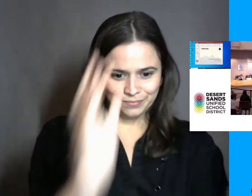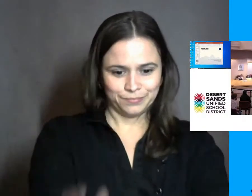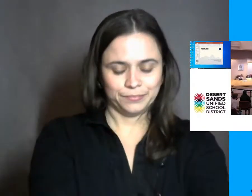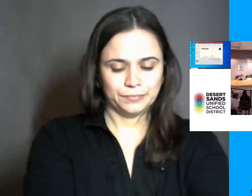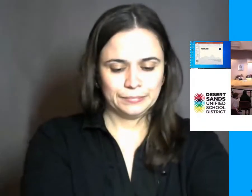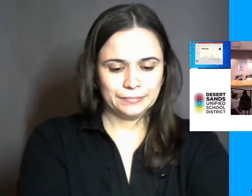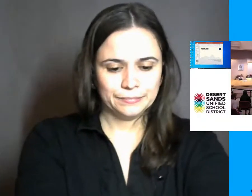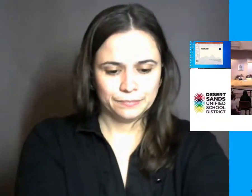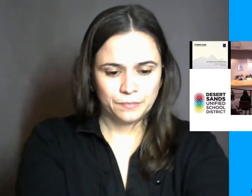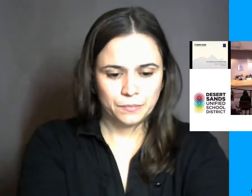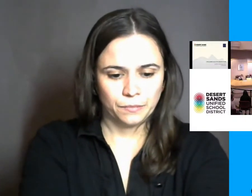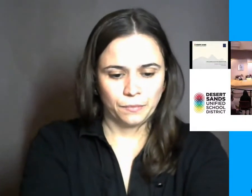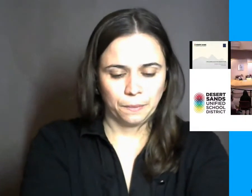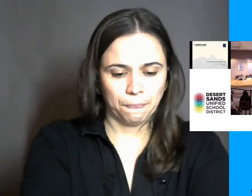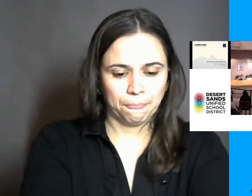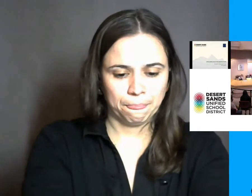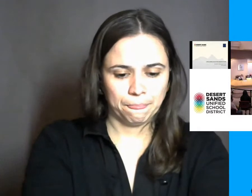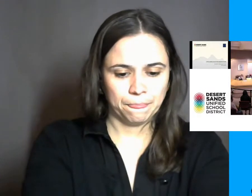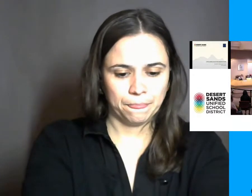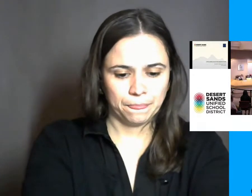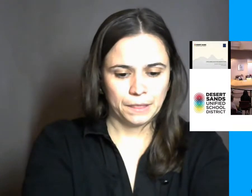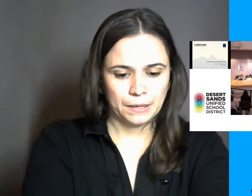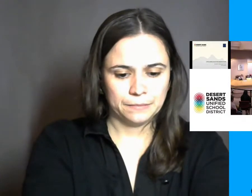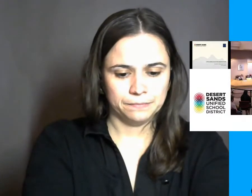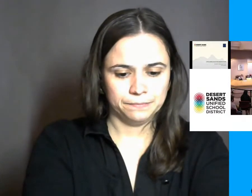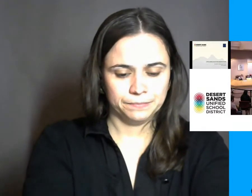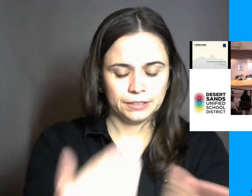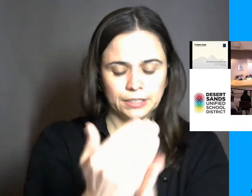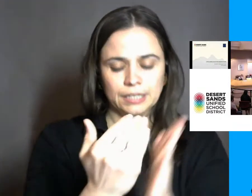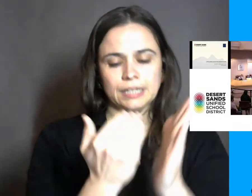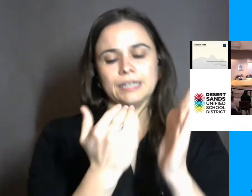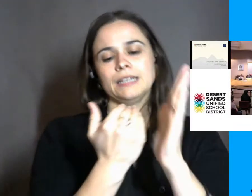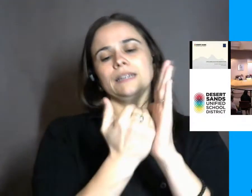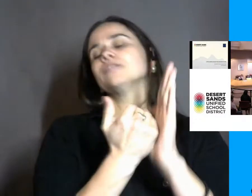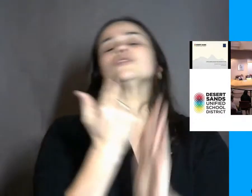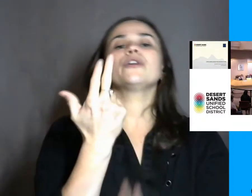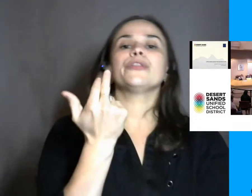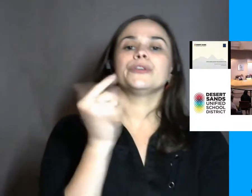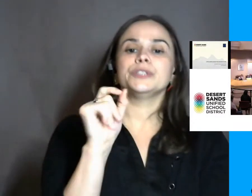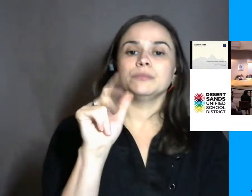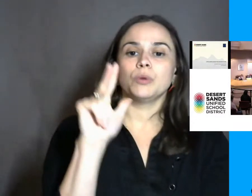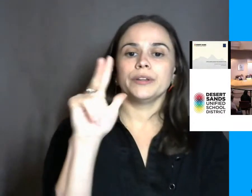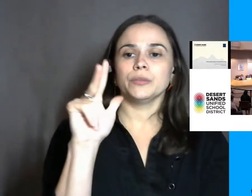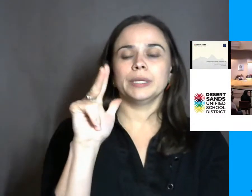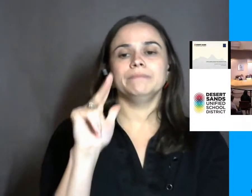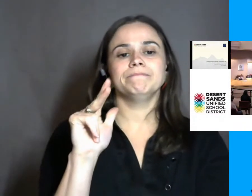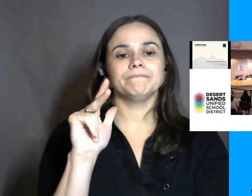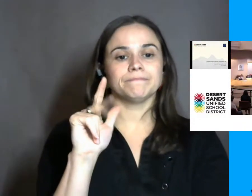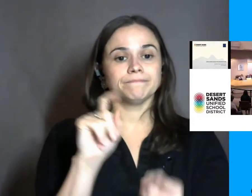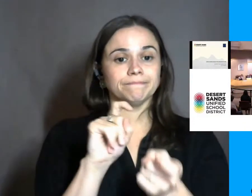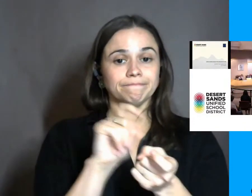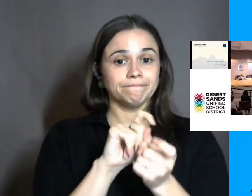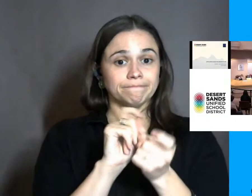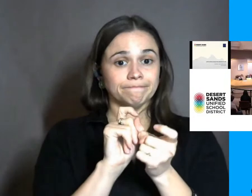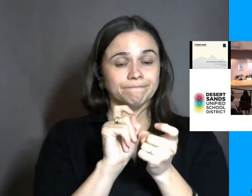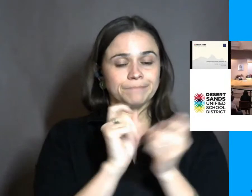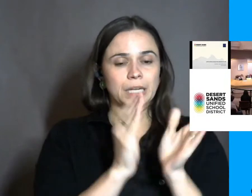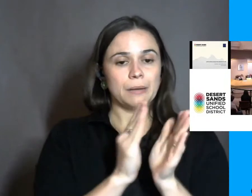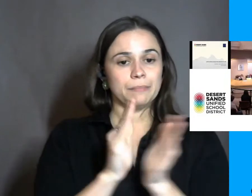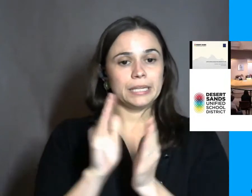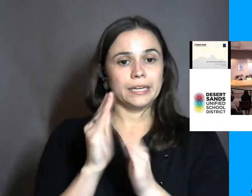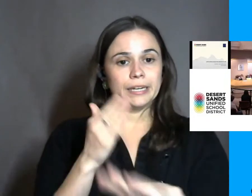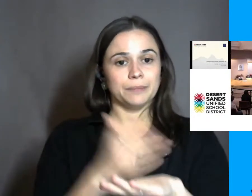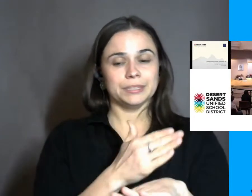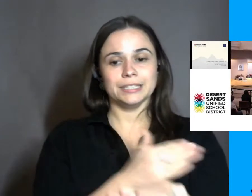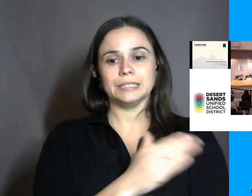And next item, 13.3, facilities master plan update. Superintendent Bailey. Certainly, this seems